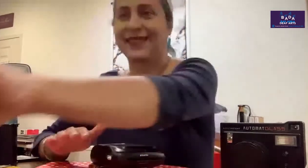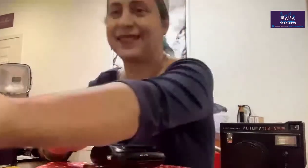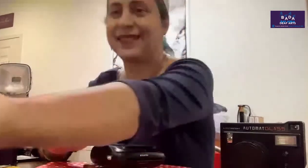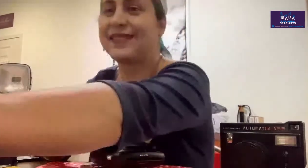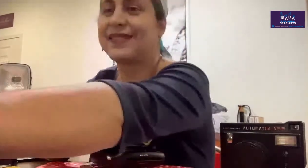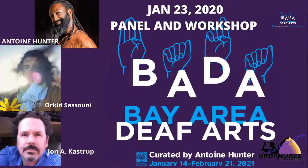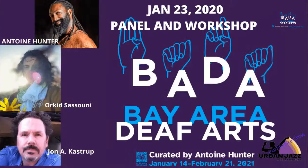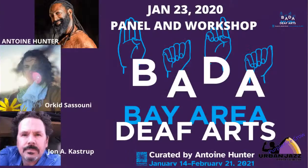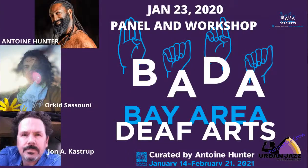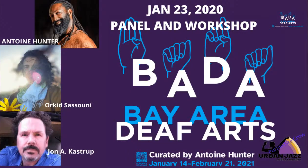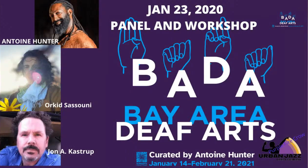Bye-bye.